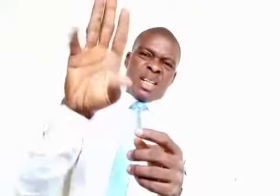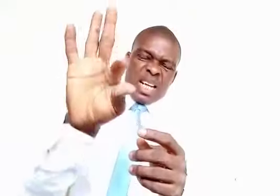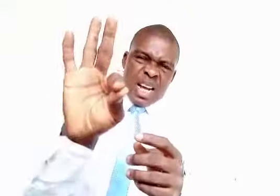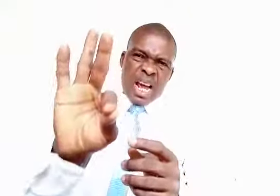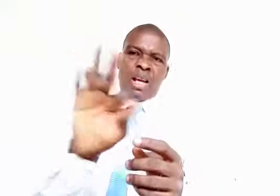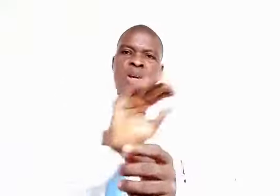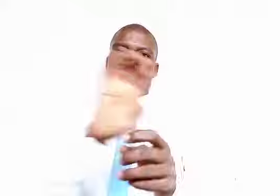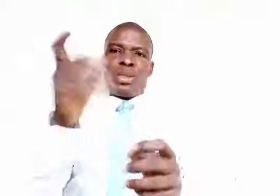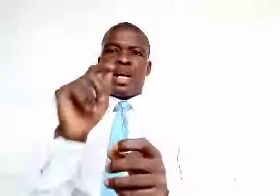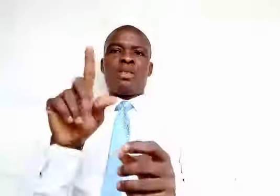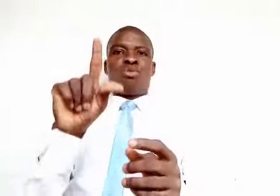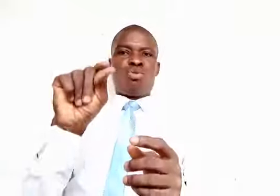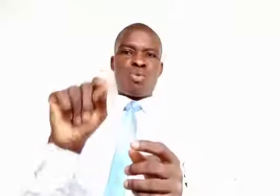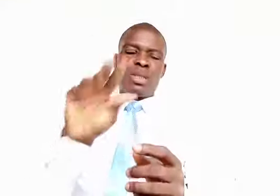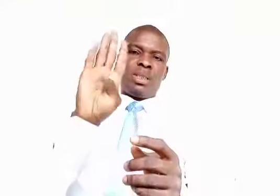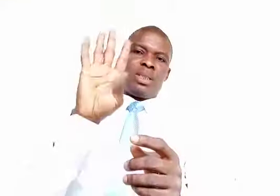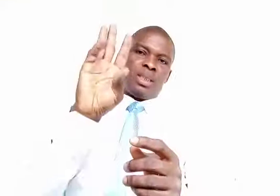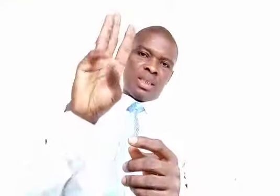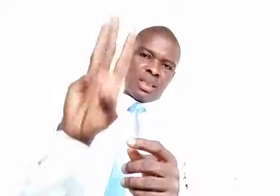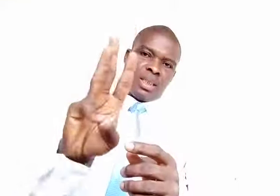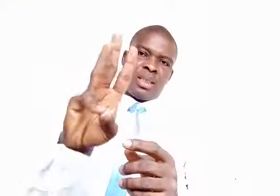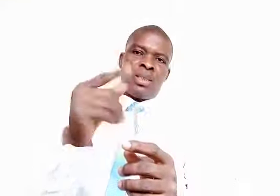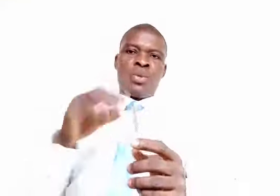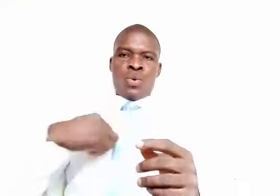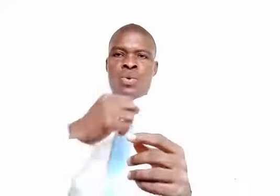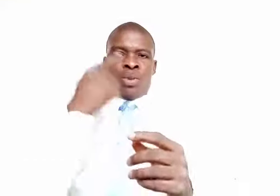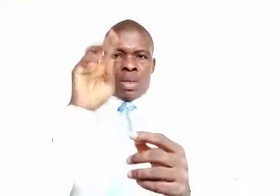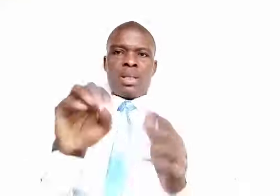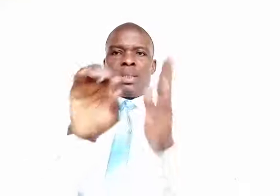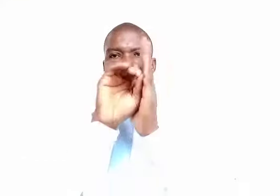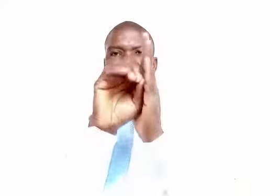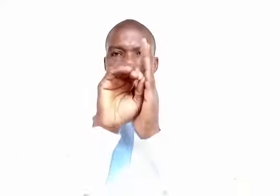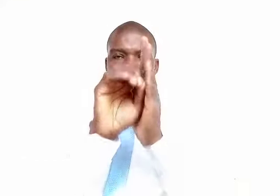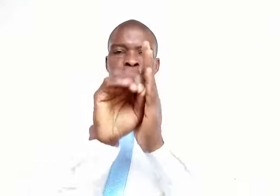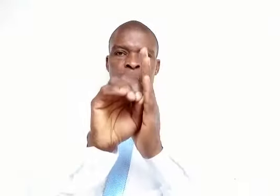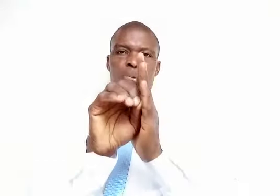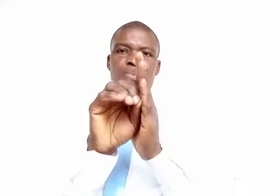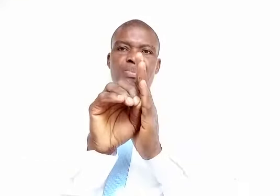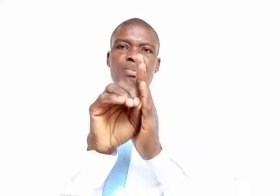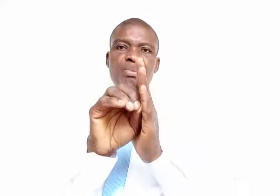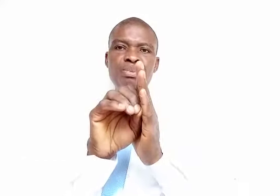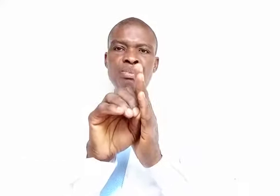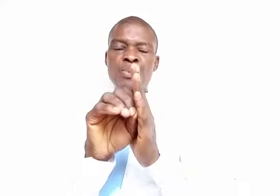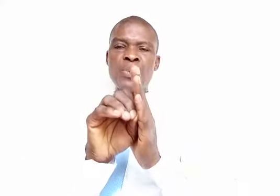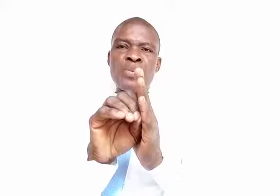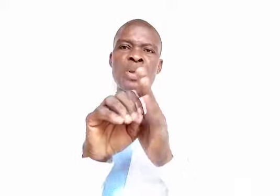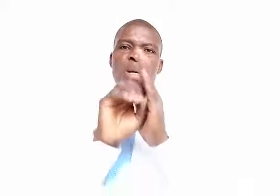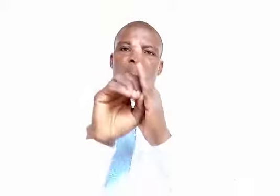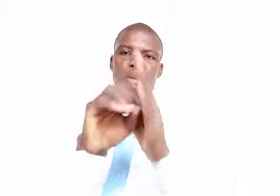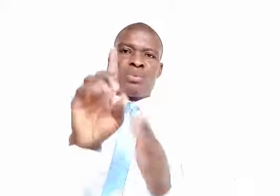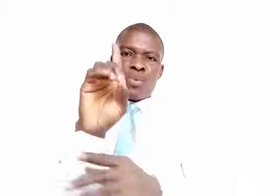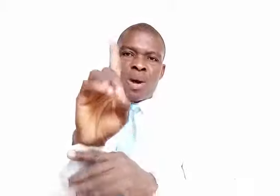31,556,926. We will take some examples to illustrate it further. Example 1. Write the